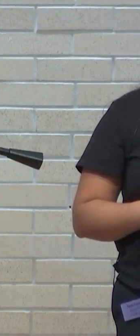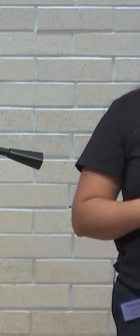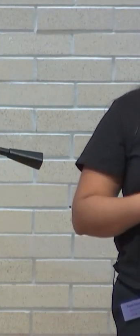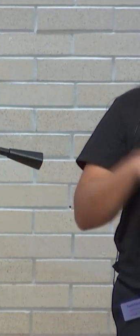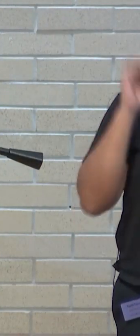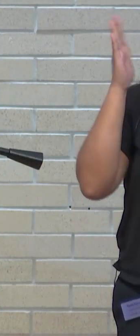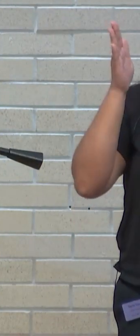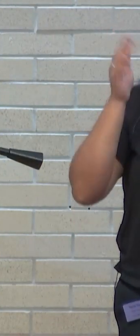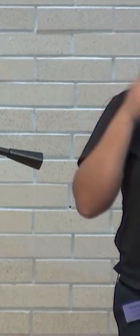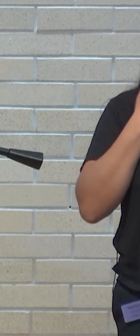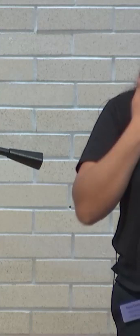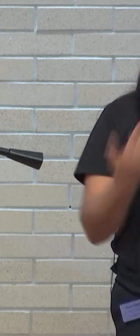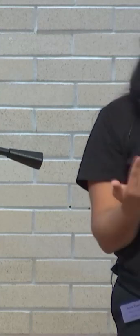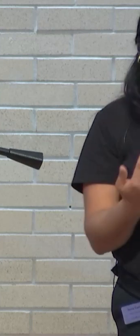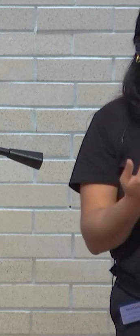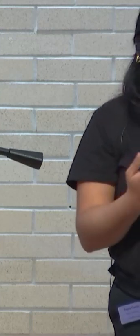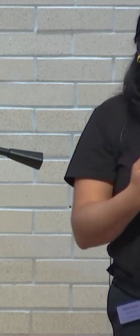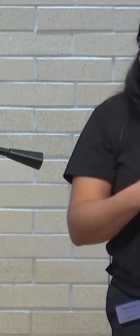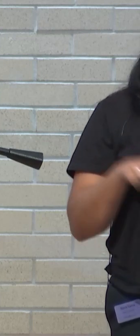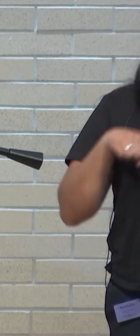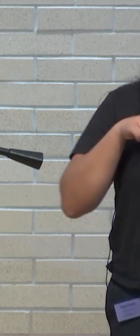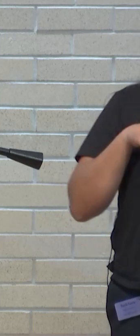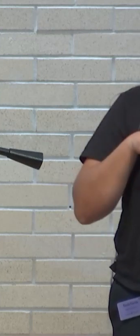Hello and good morning. I'm a little nervous, y'all.